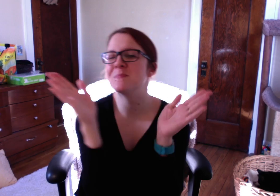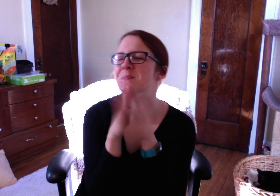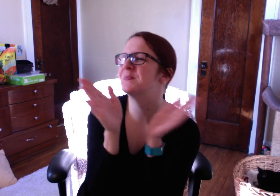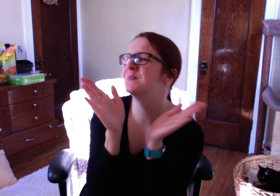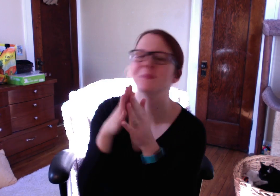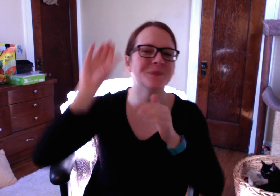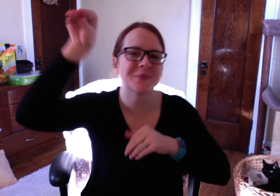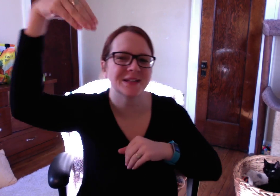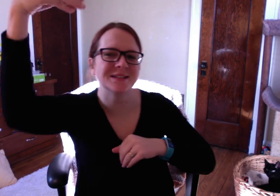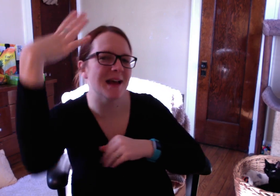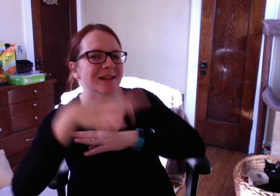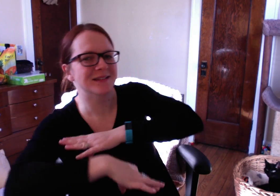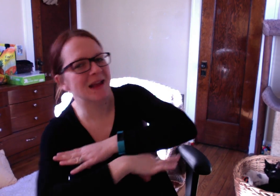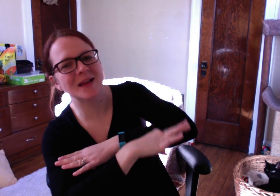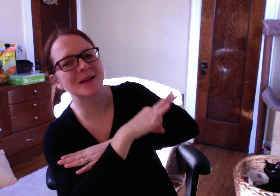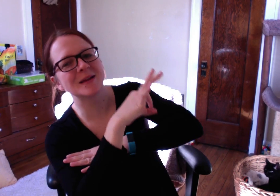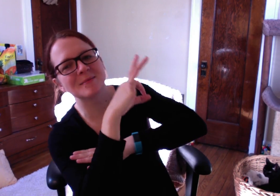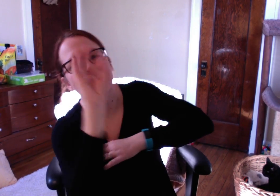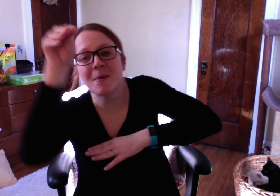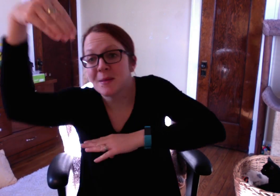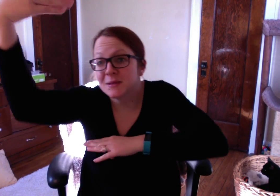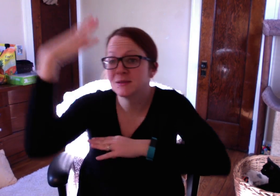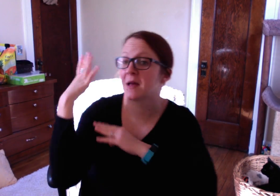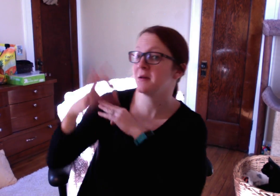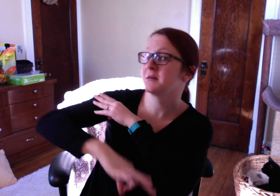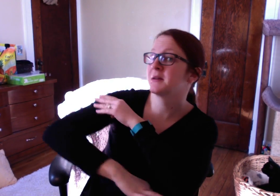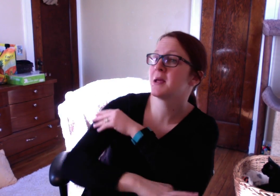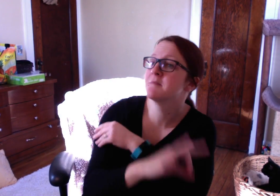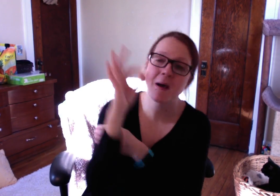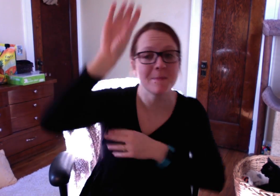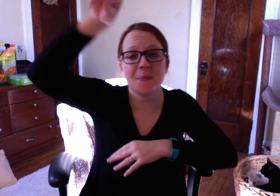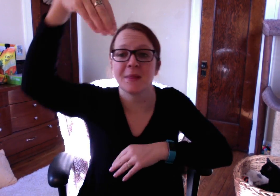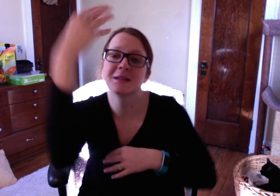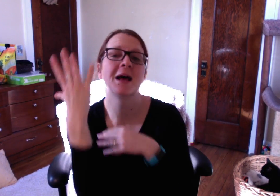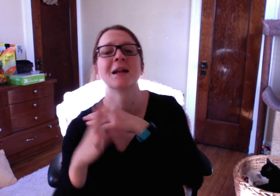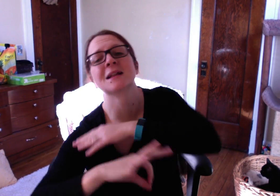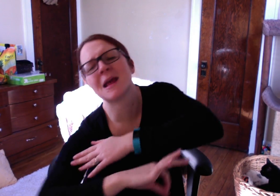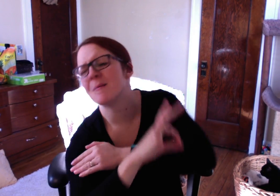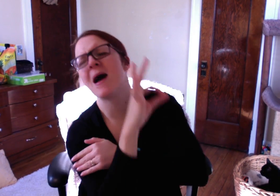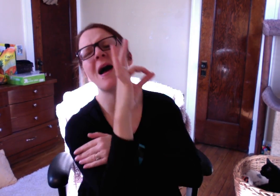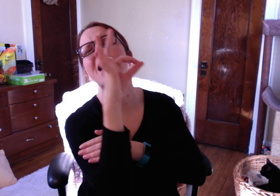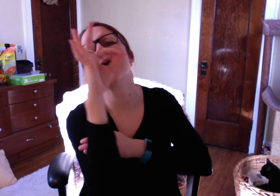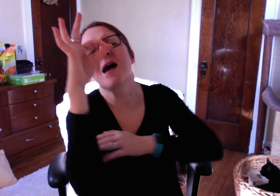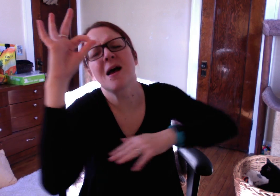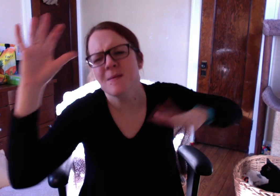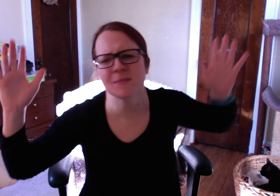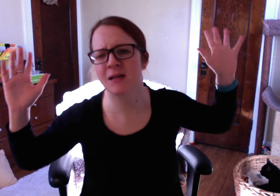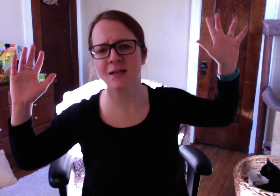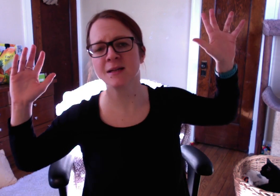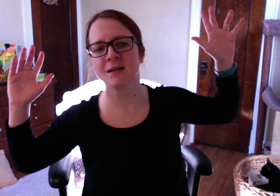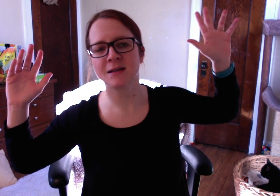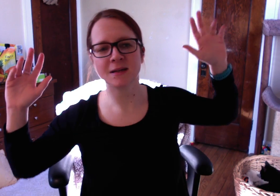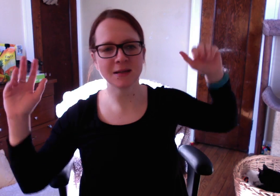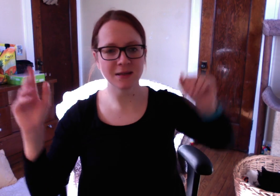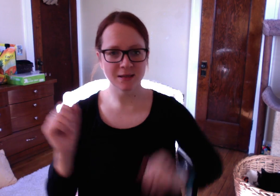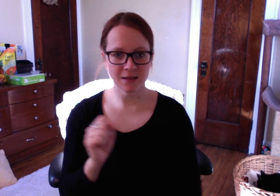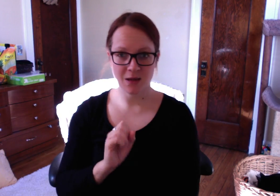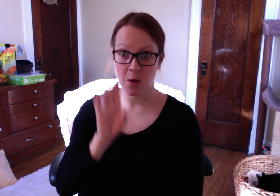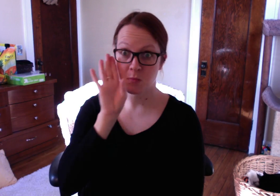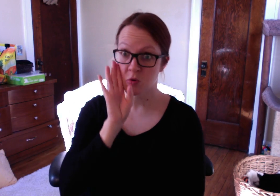sun came up, the sun came up, the sun came up. Brown Squirrel was so happy he